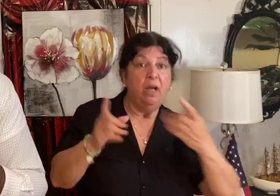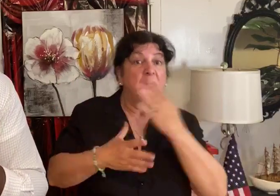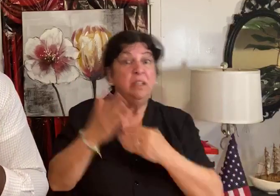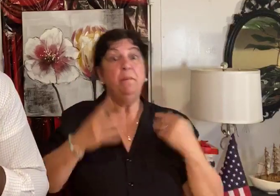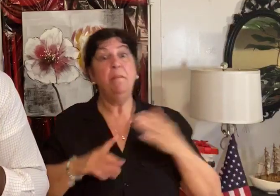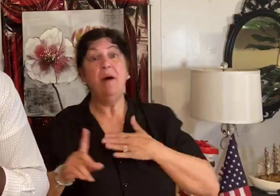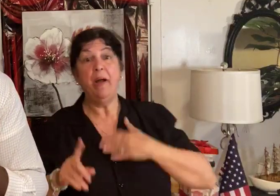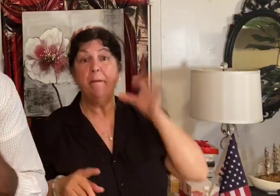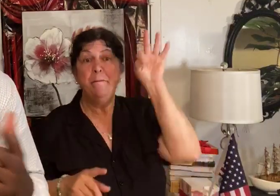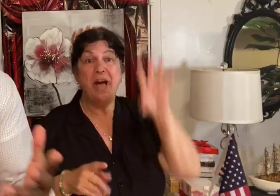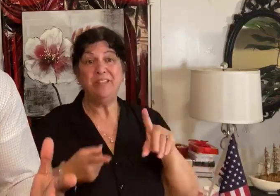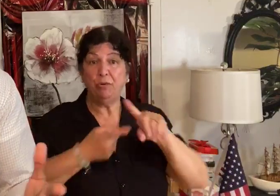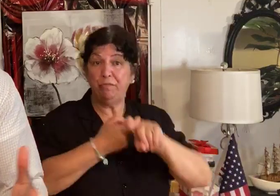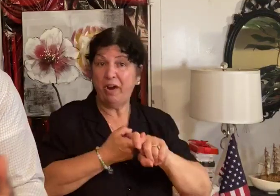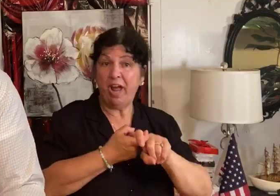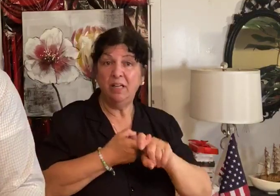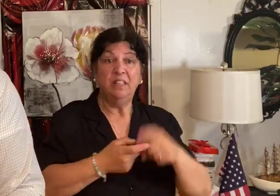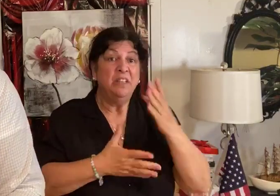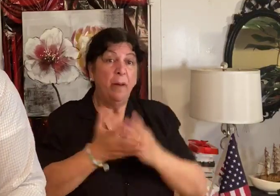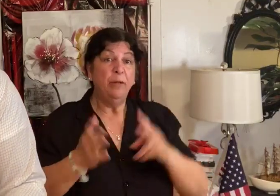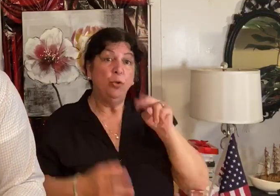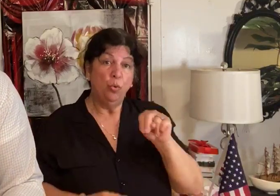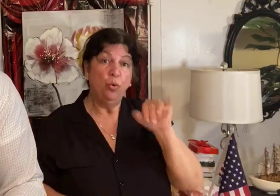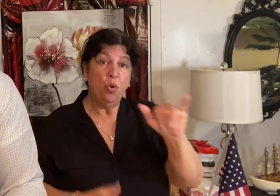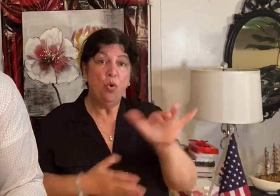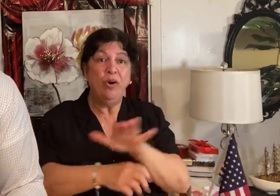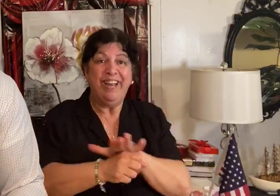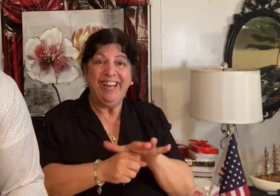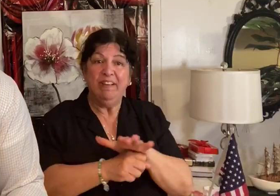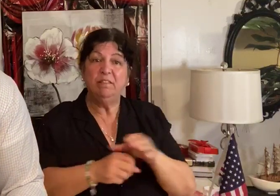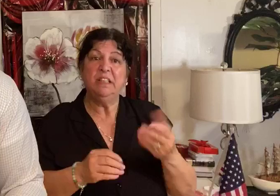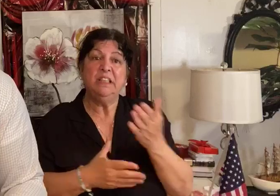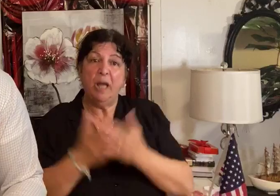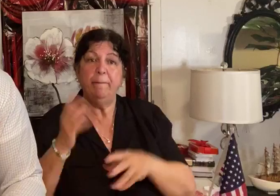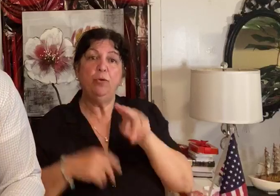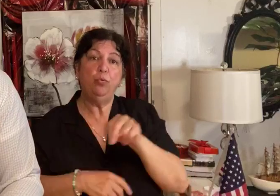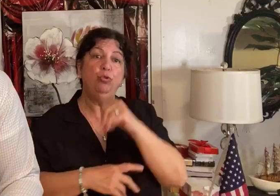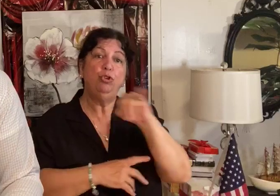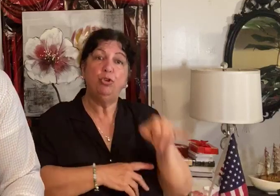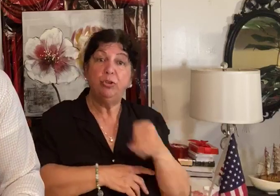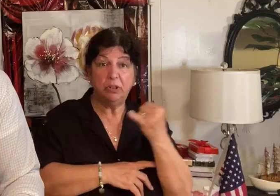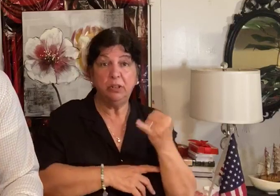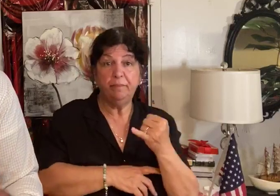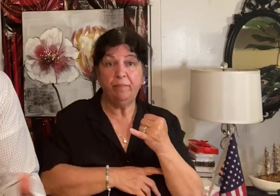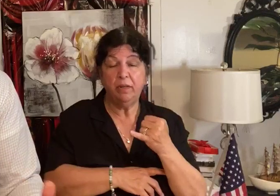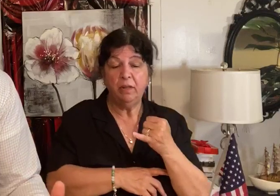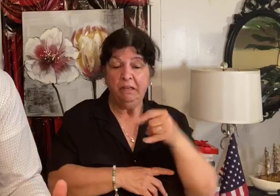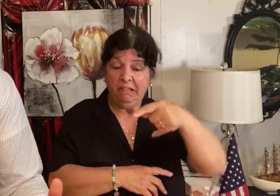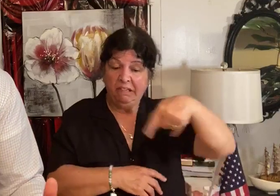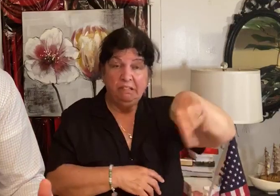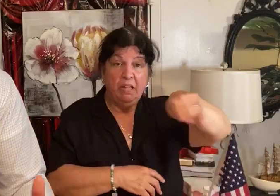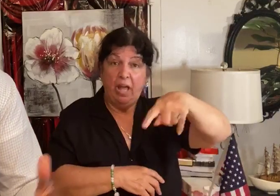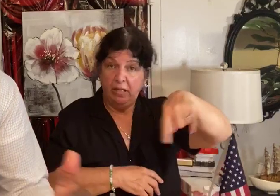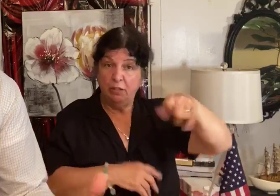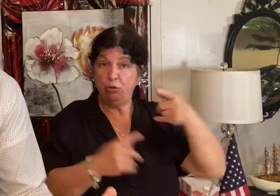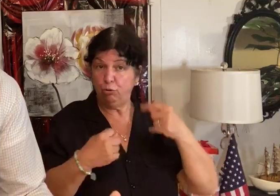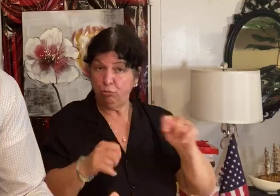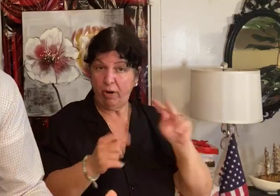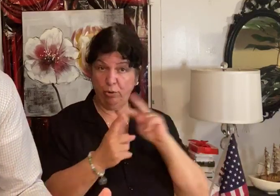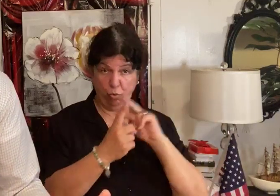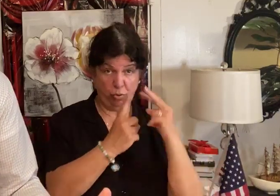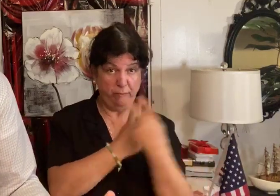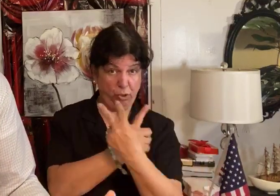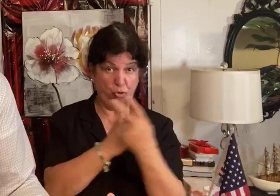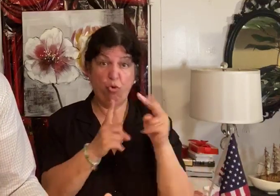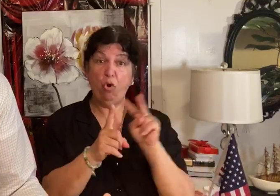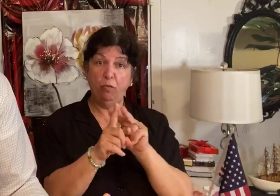friends, some in the New York area, more New Jersey, they tried to observe